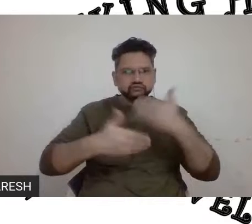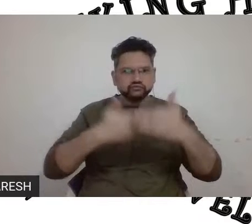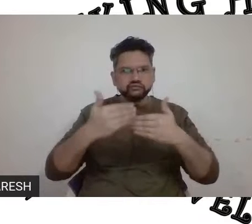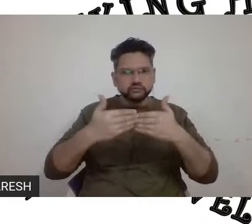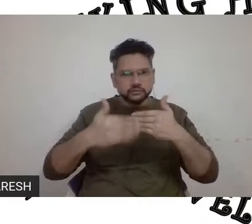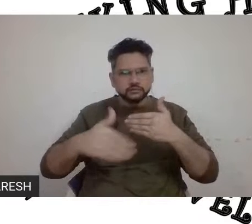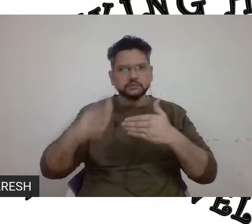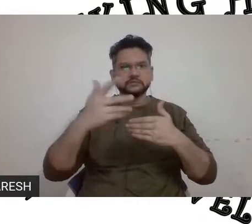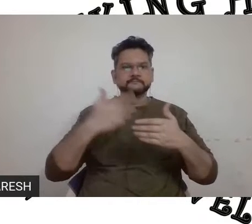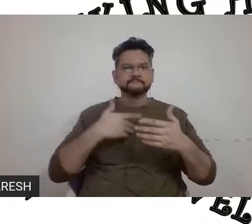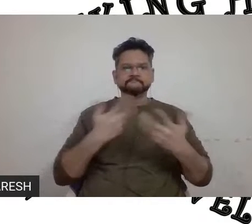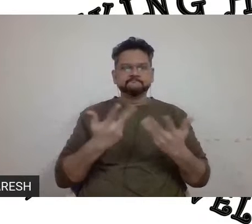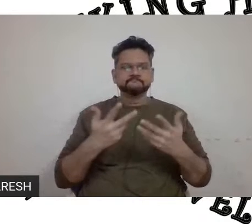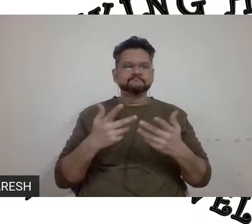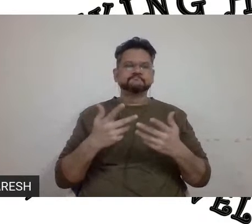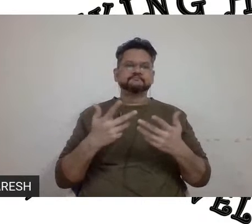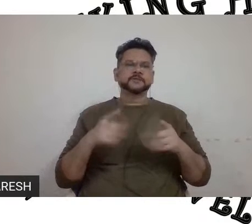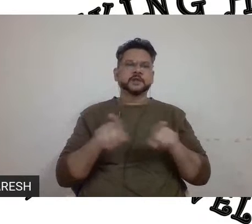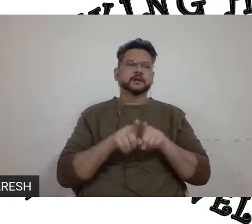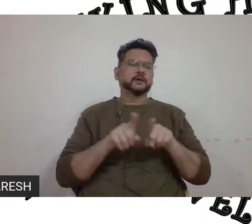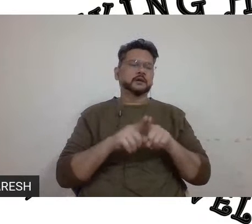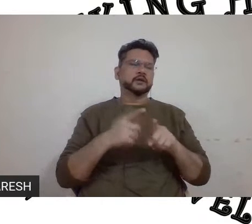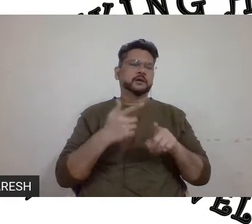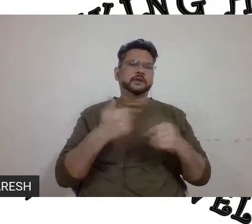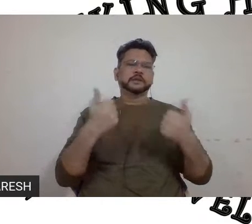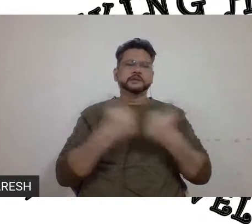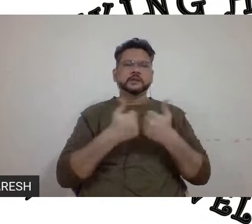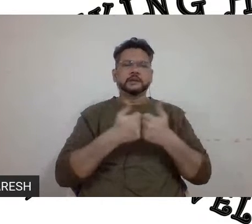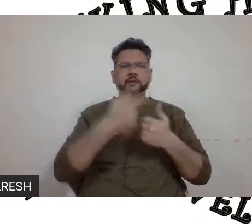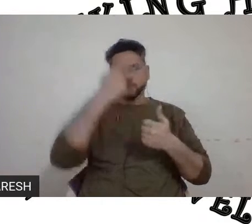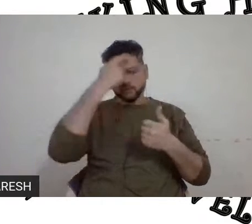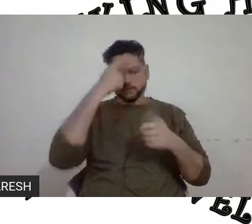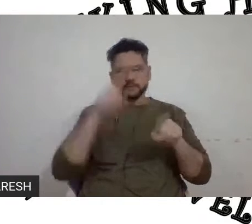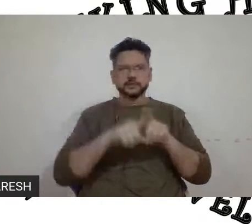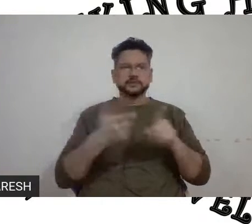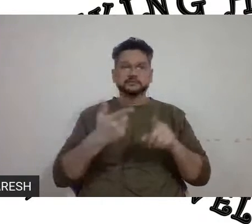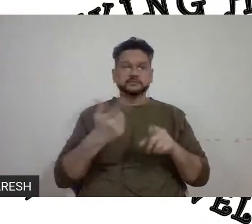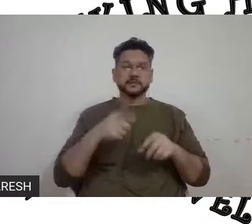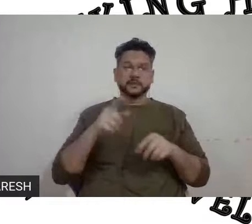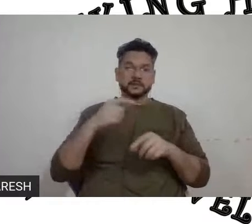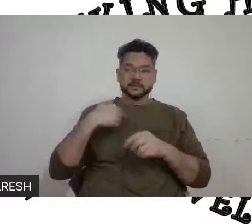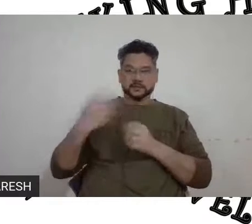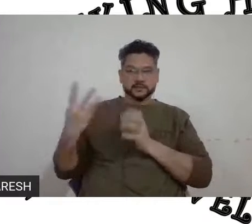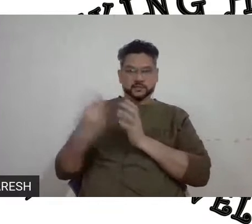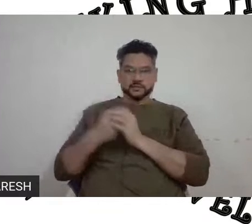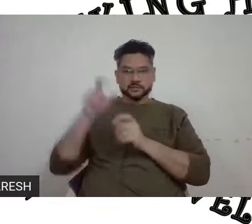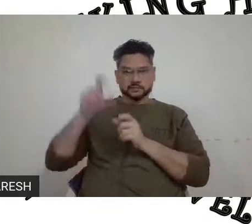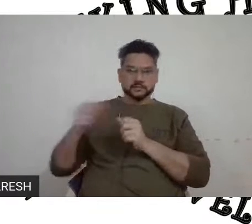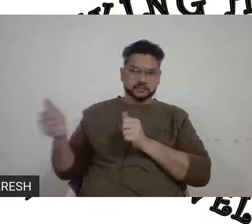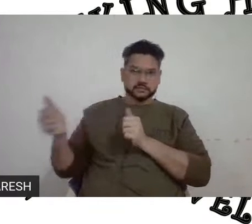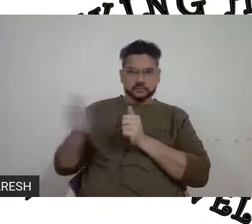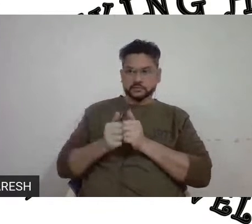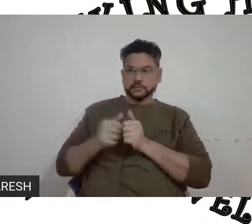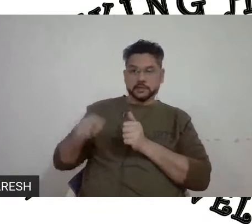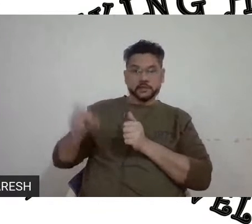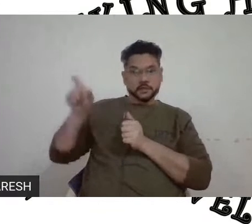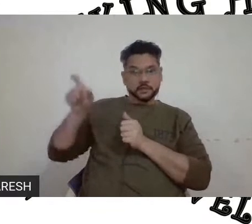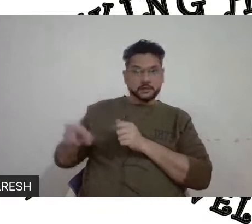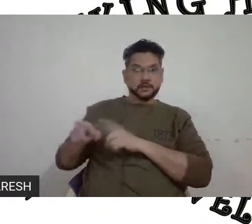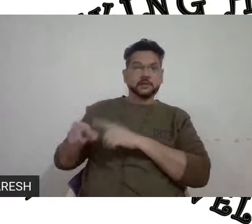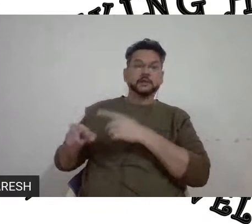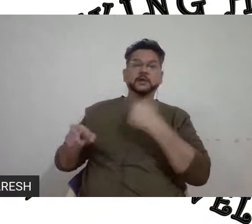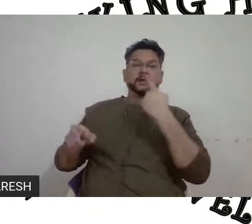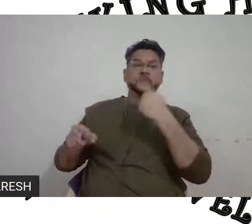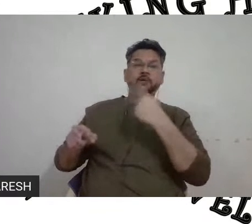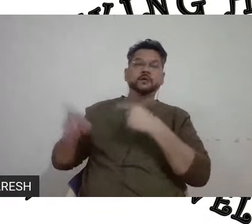like, the scribe will be provided by the center which you get for writing your exam,